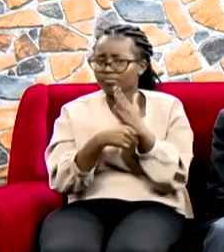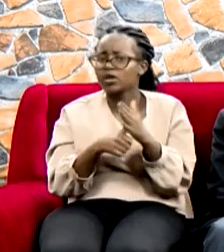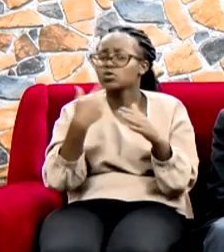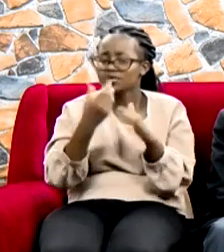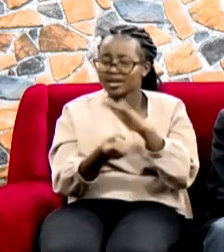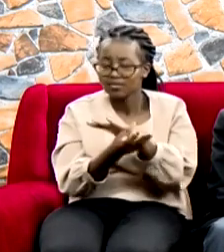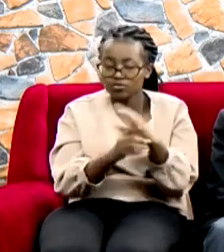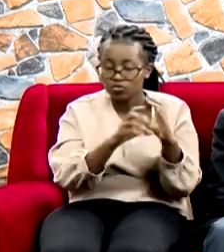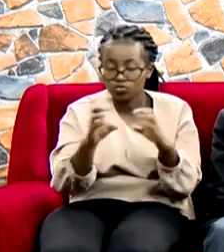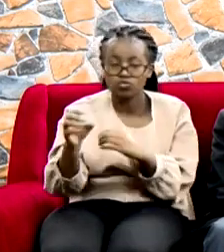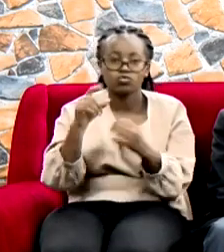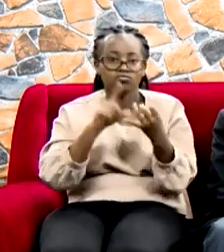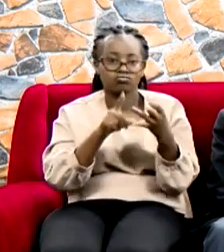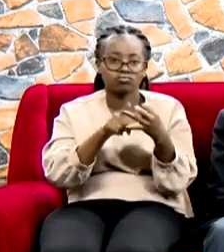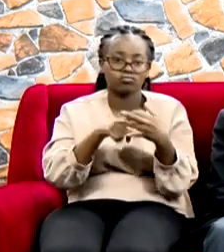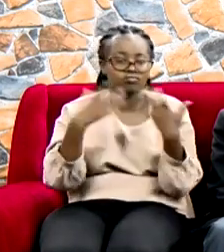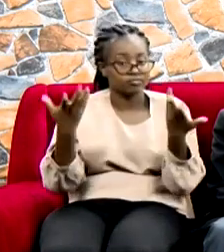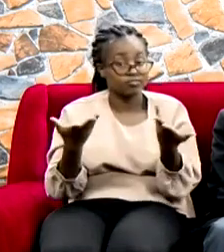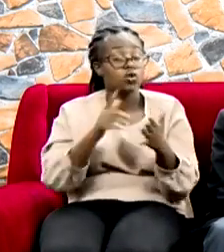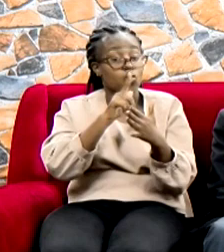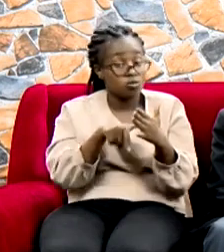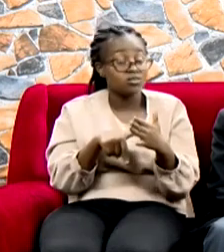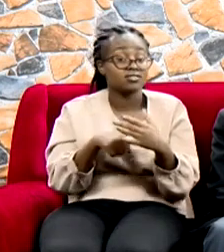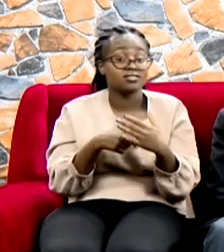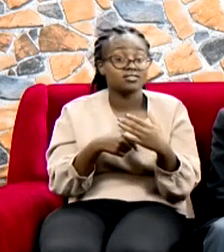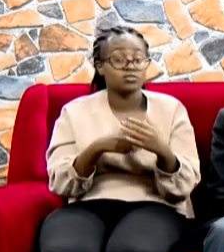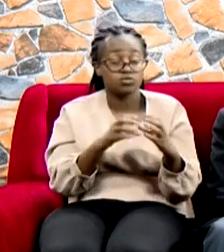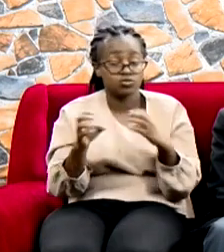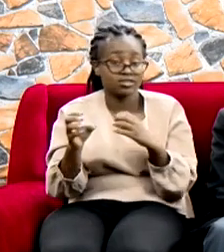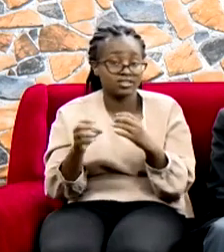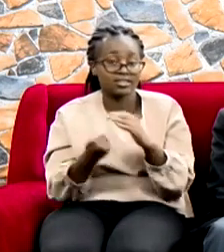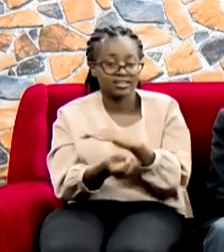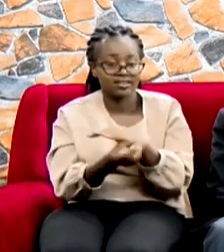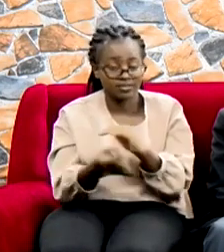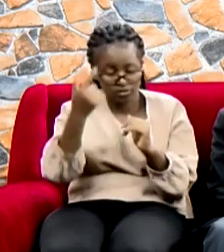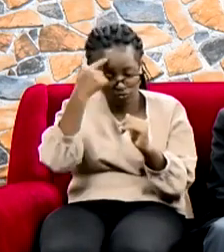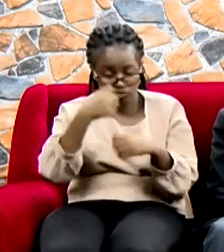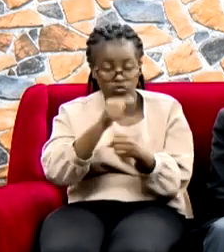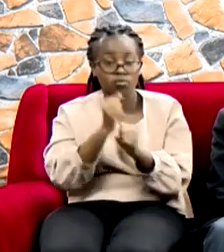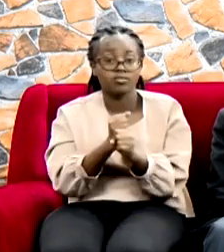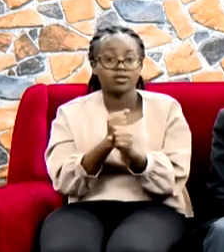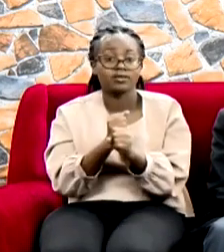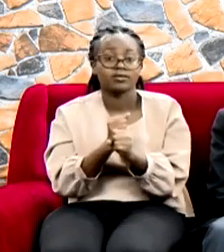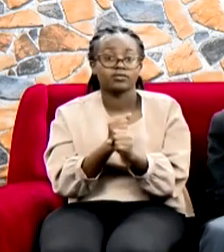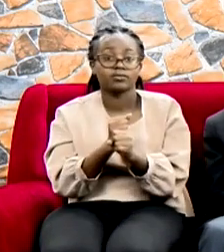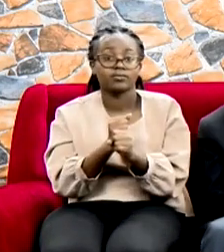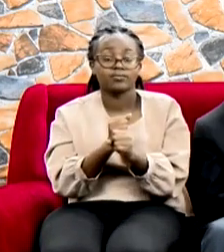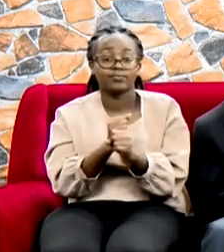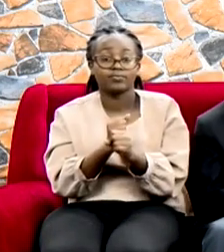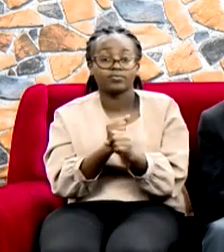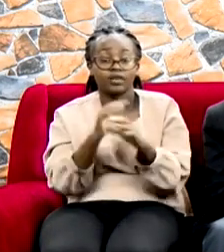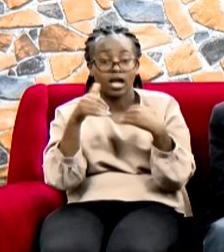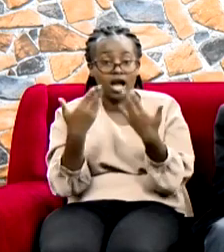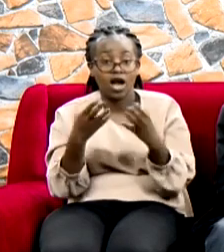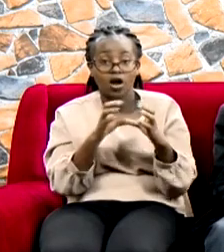to do EFGH. So tell us, like, exactly what is it that you do that advises for you to make the conclusion? Okay, how do we,